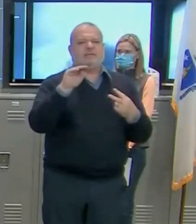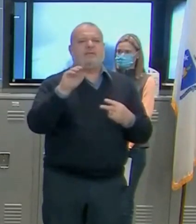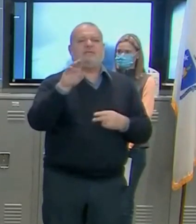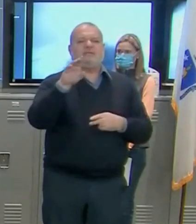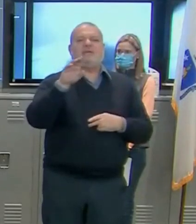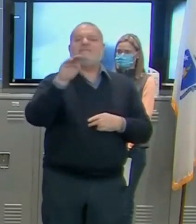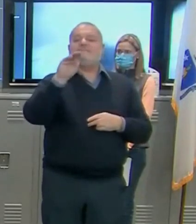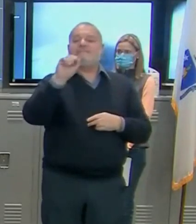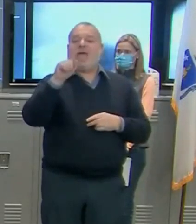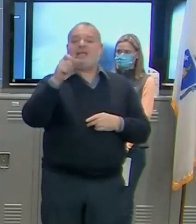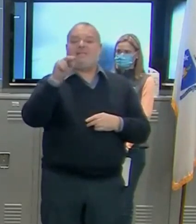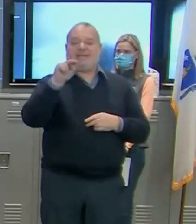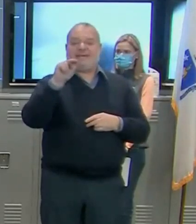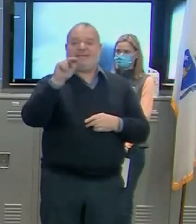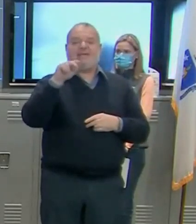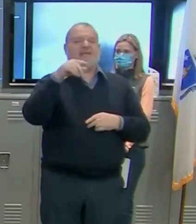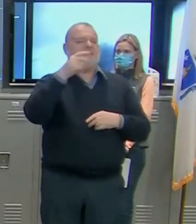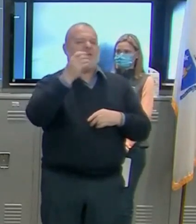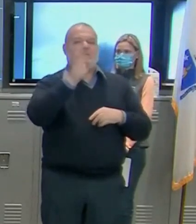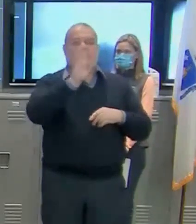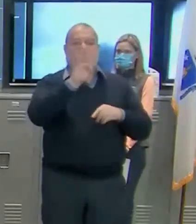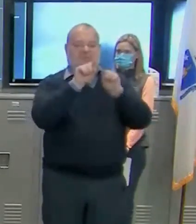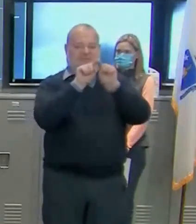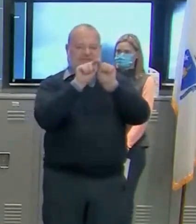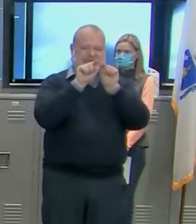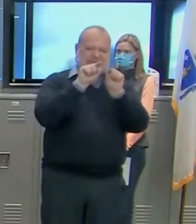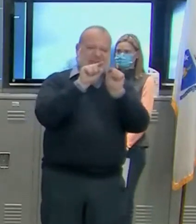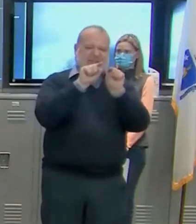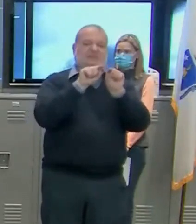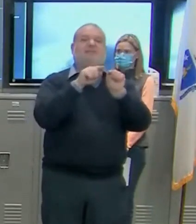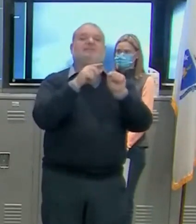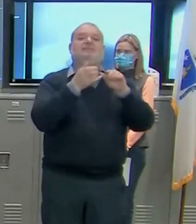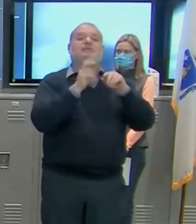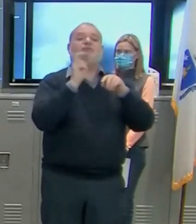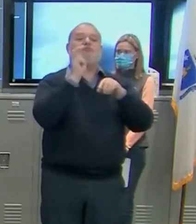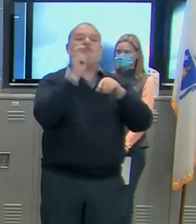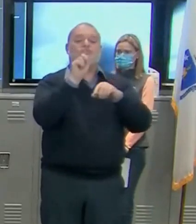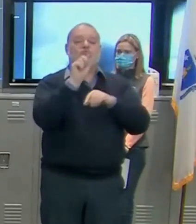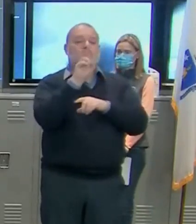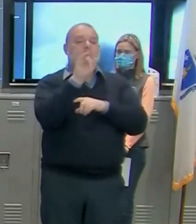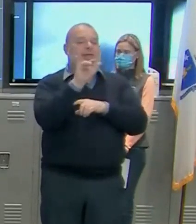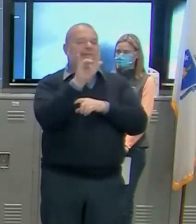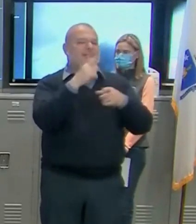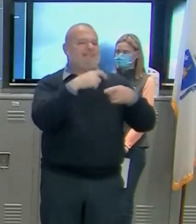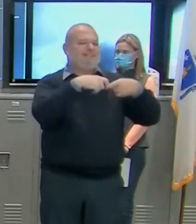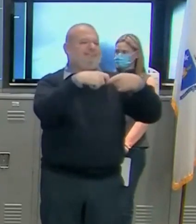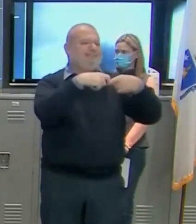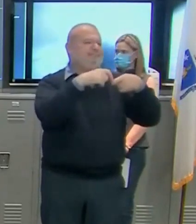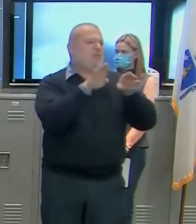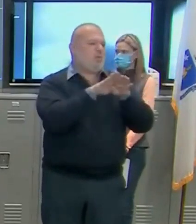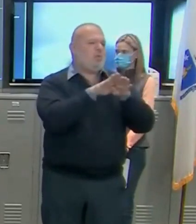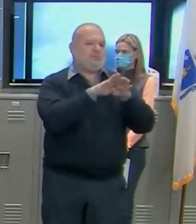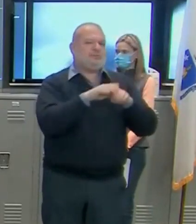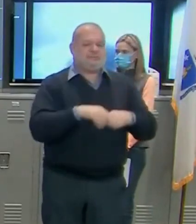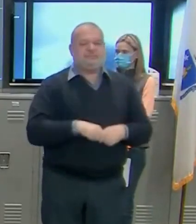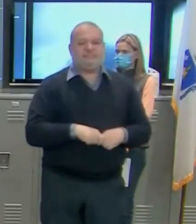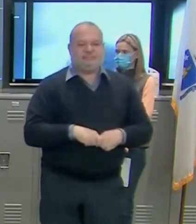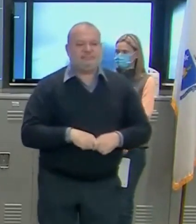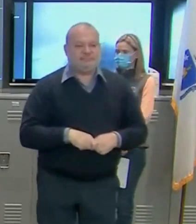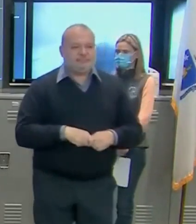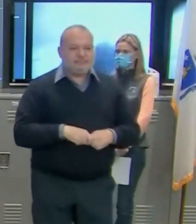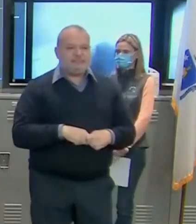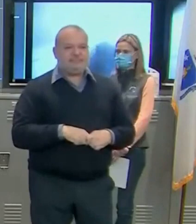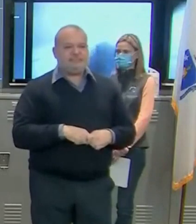Ferry, but again, encourage you to check the website for the latest information on your particular journey. I want to